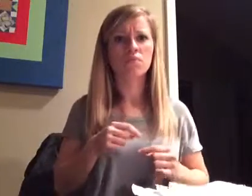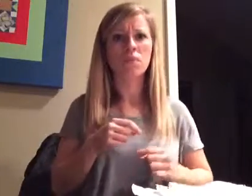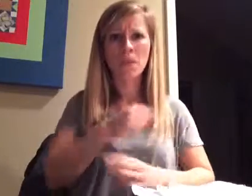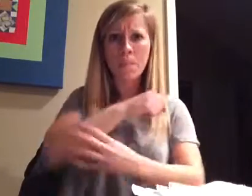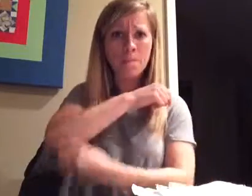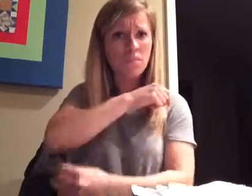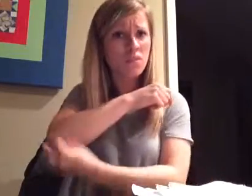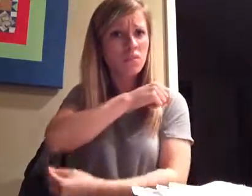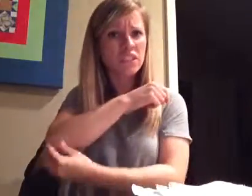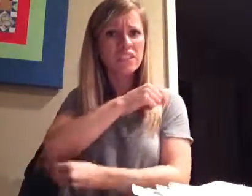poverty?